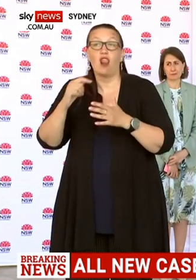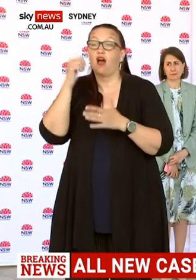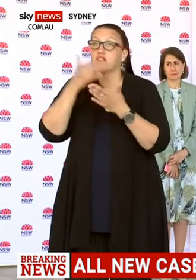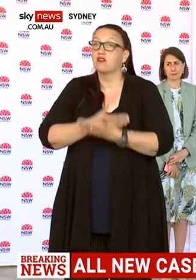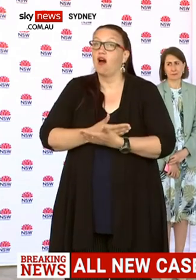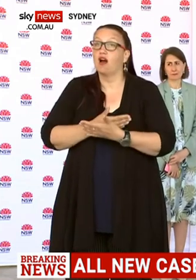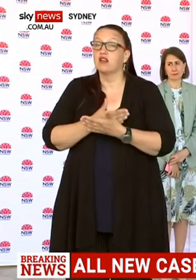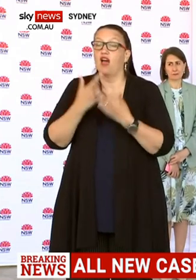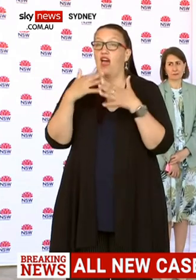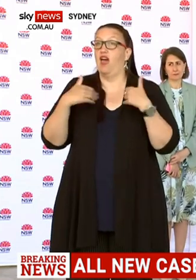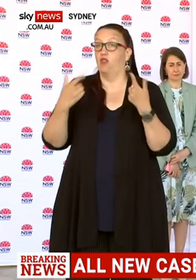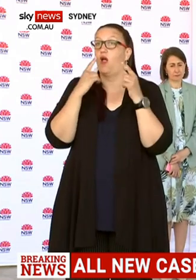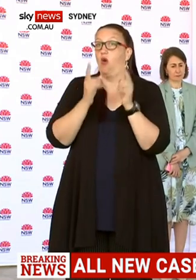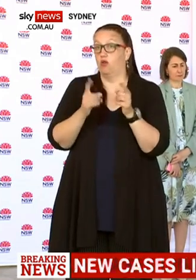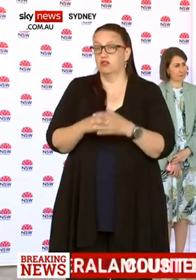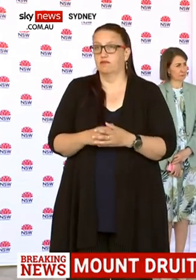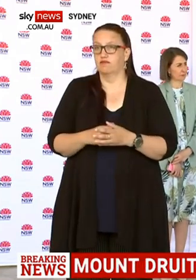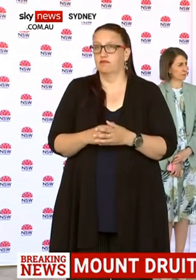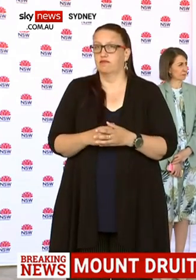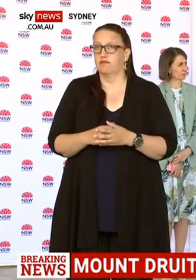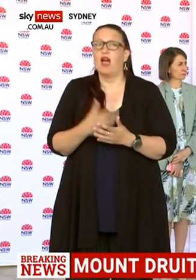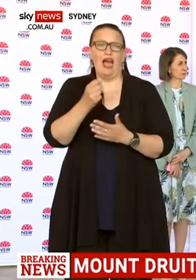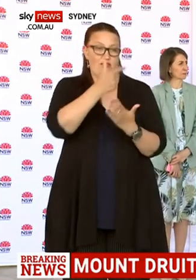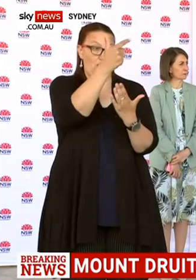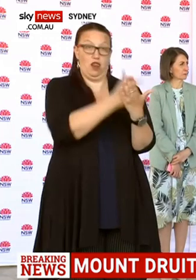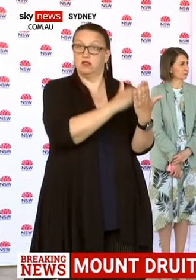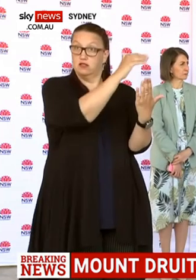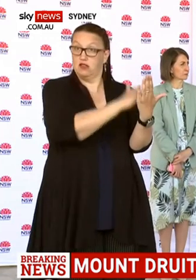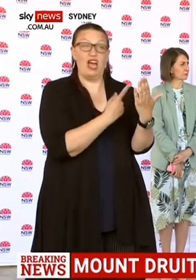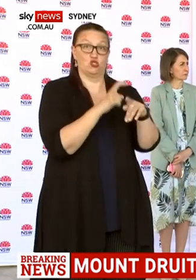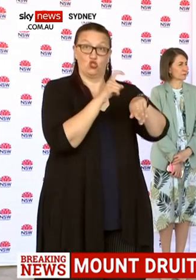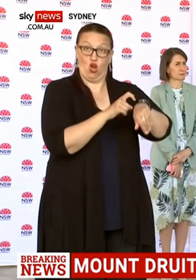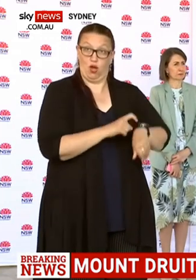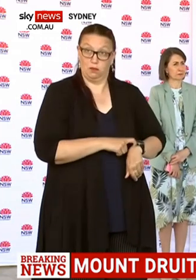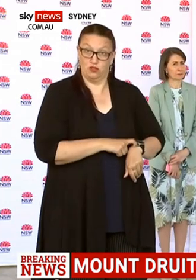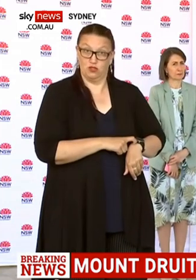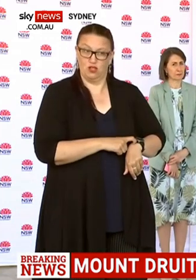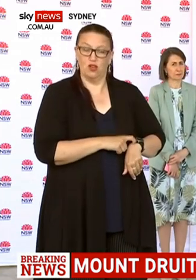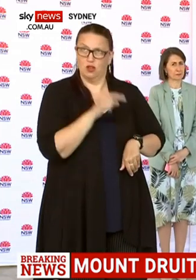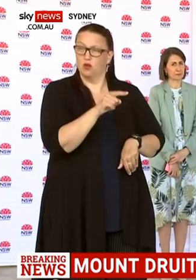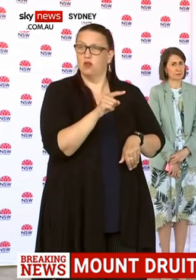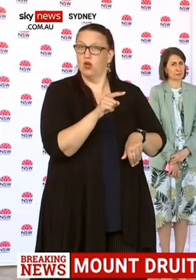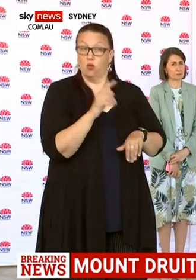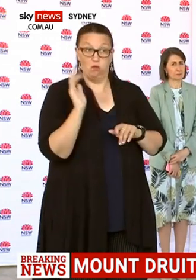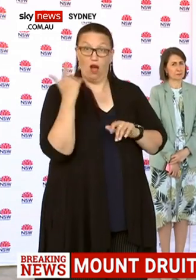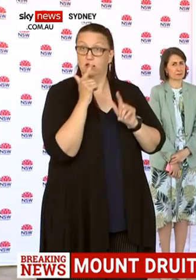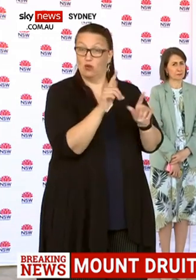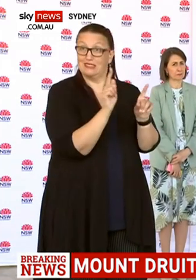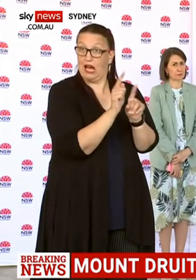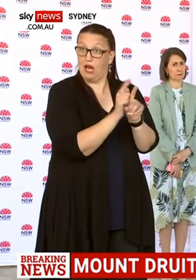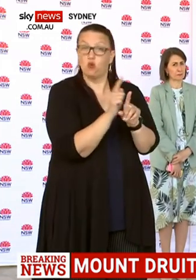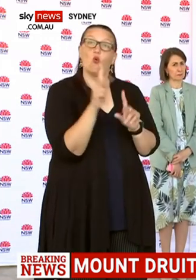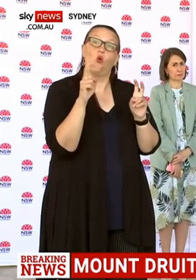night. Anyone who attended the following venues at the times listed below is a casual contact who must be